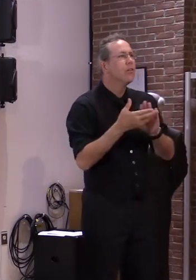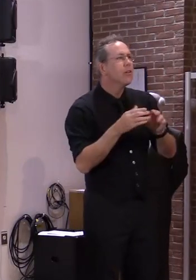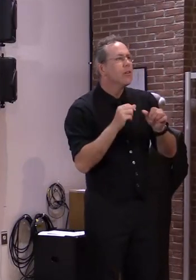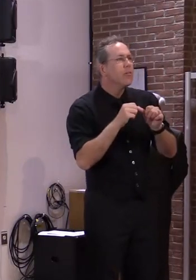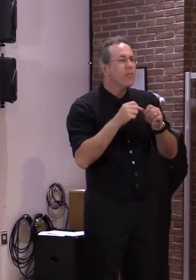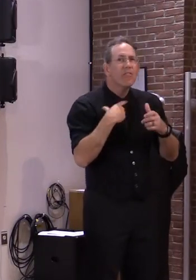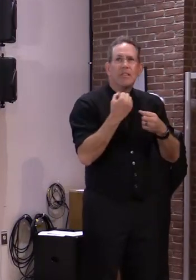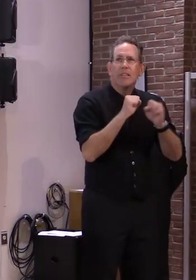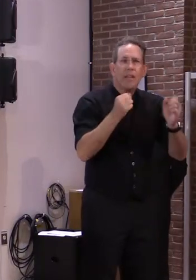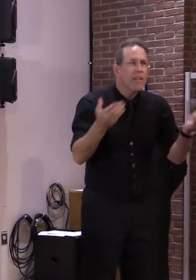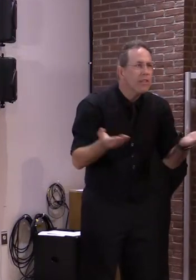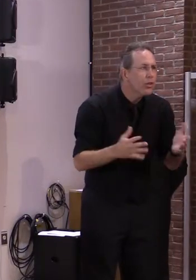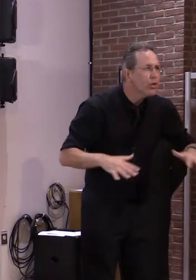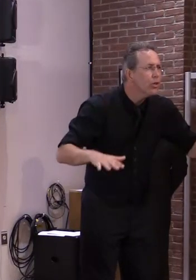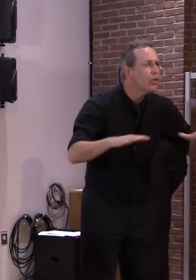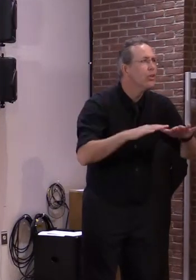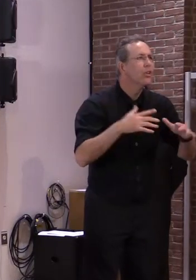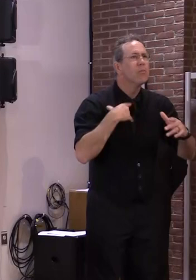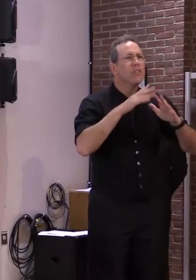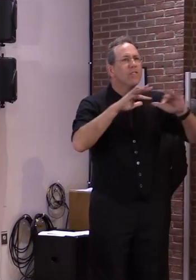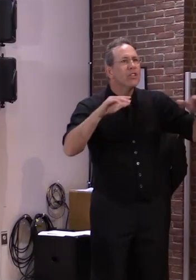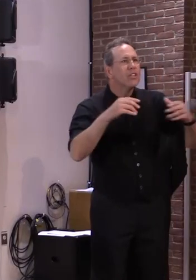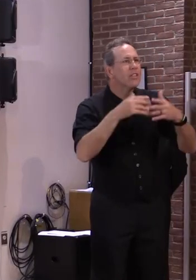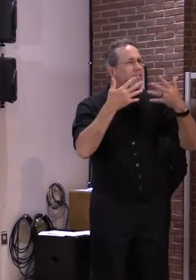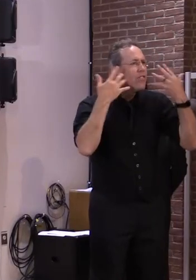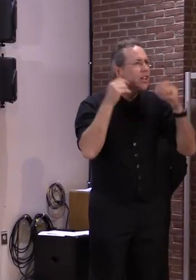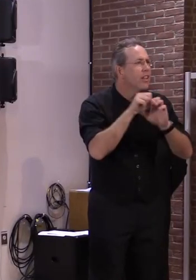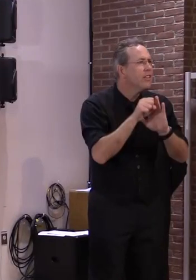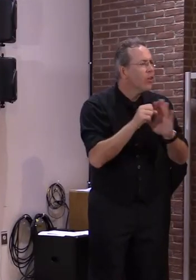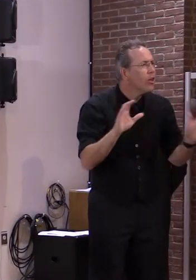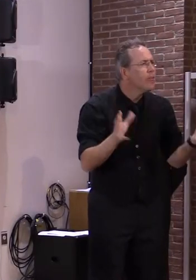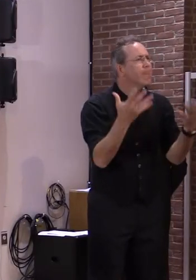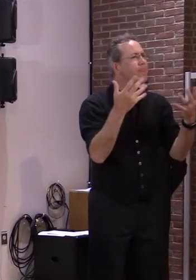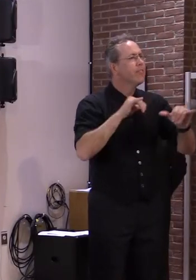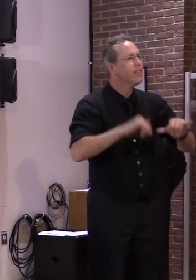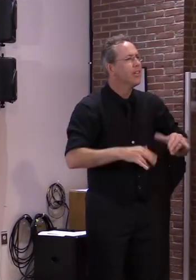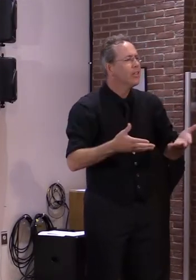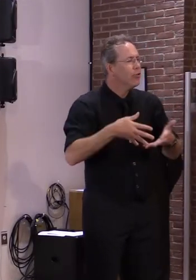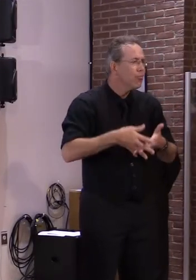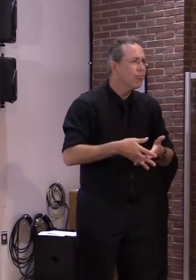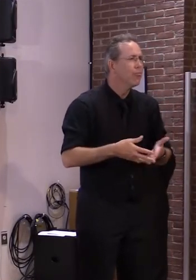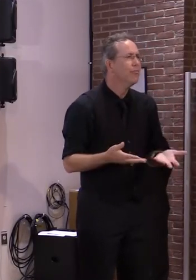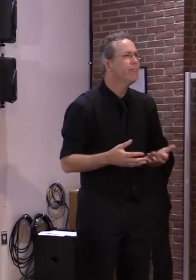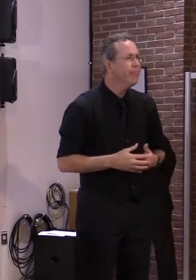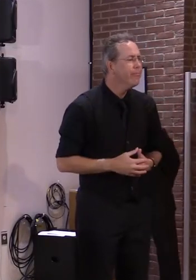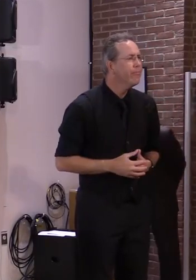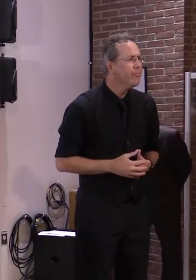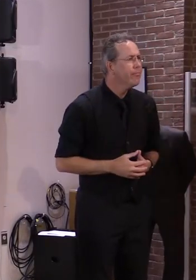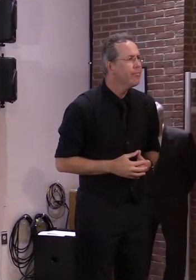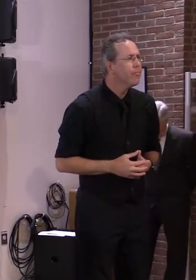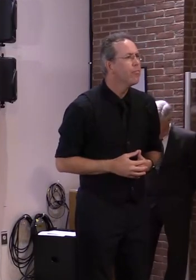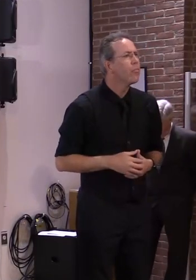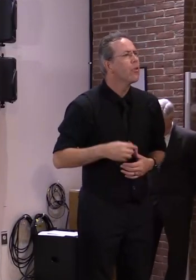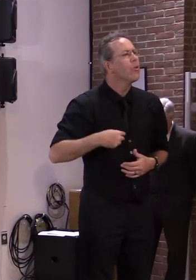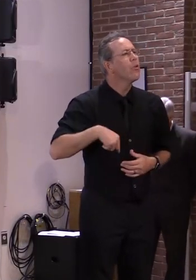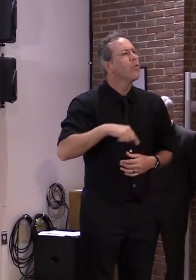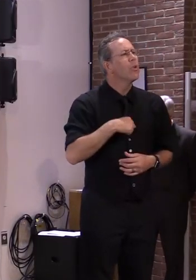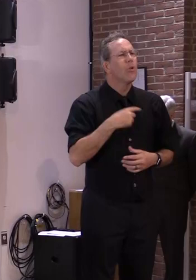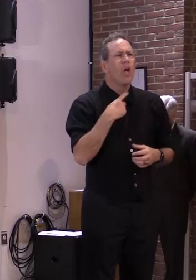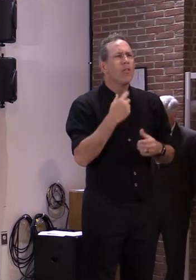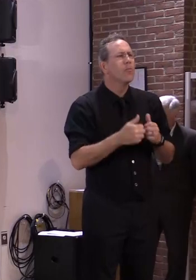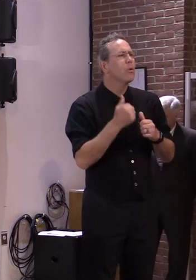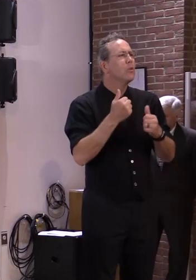in the country, is an attribute we earned over the last 16 months, and we should take full advantage of